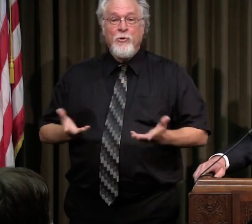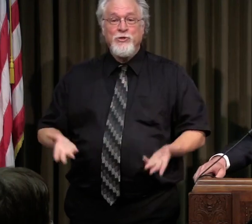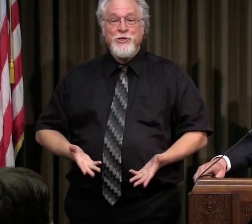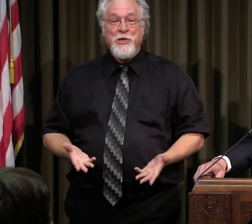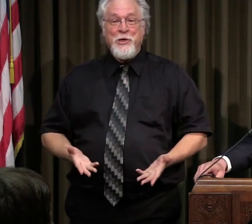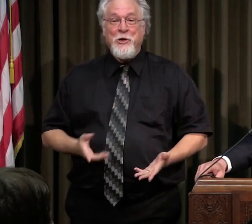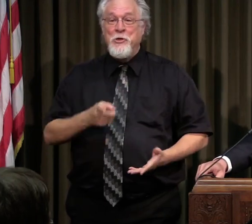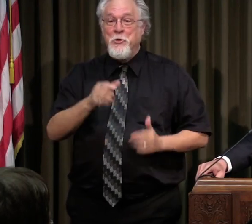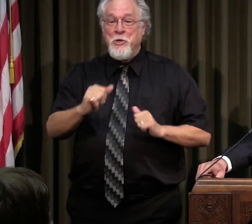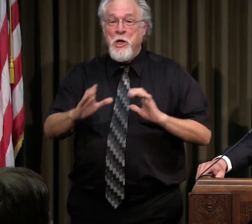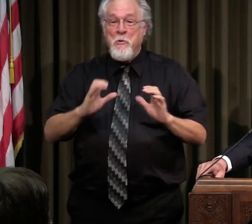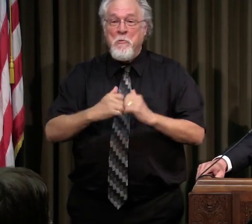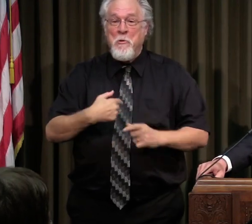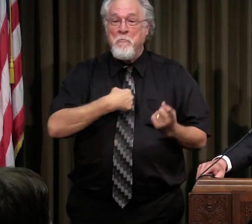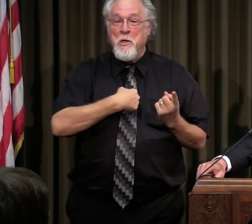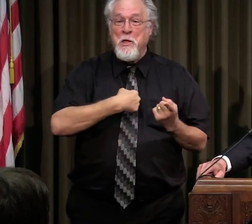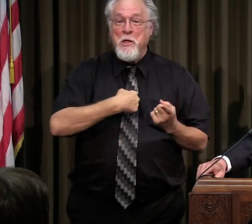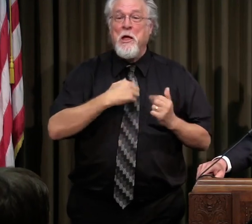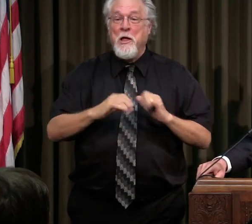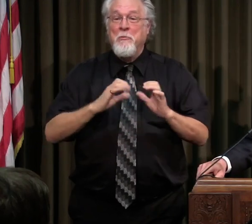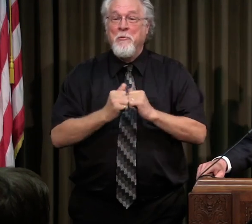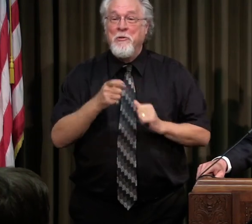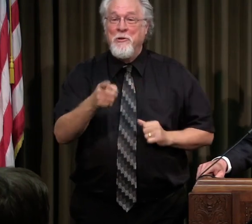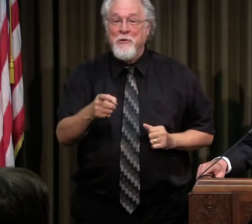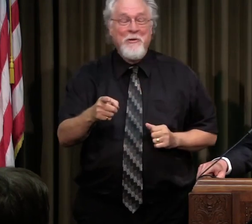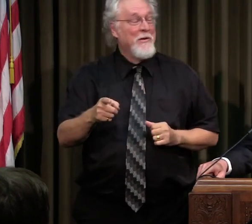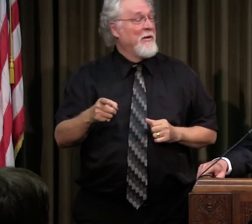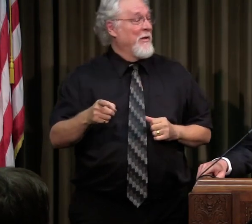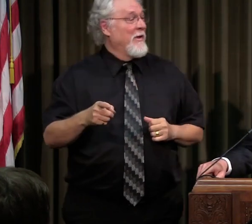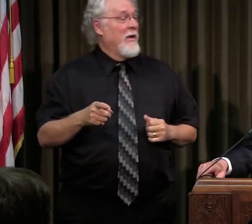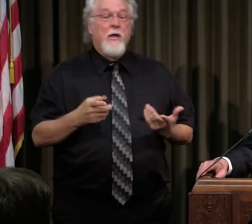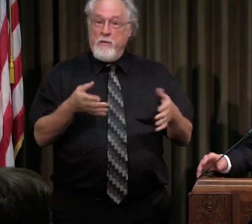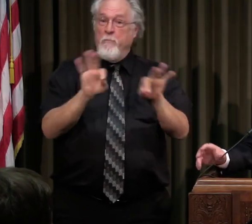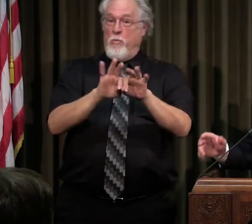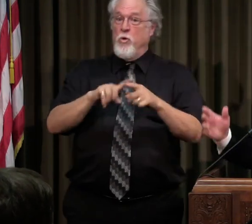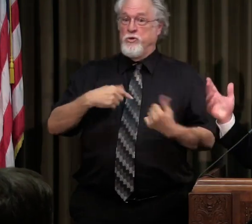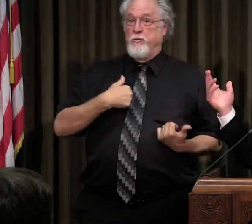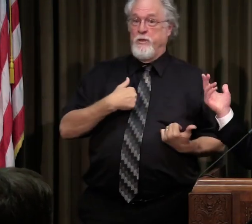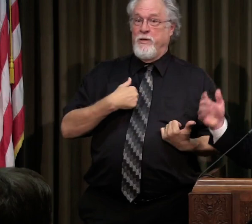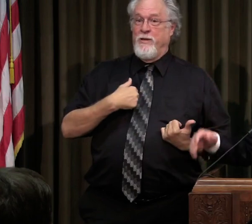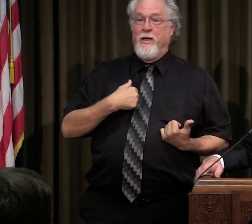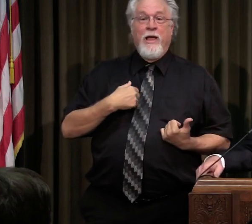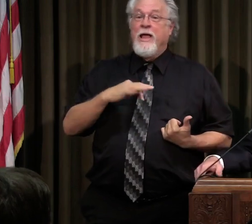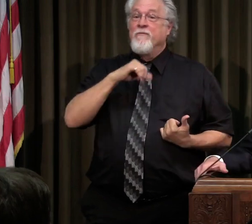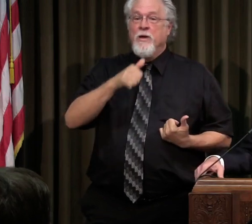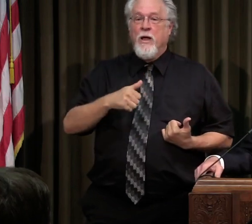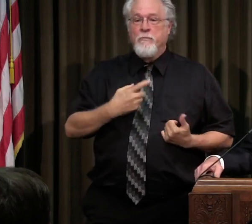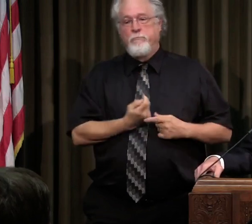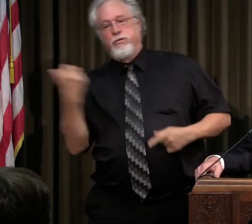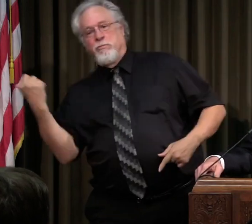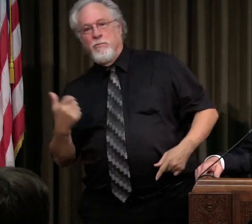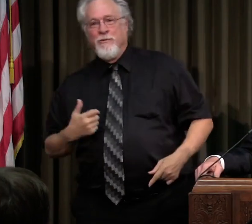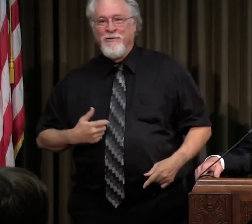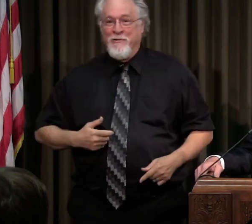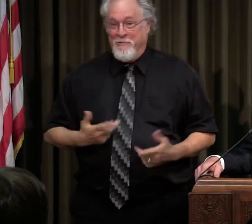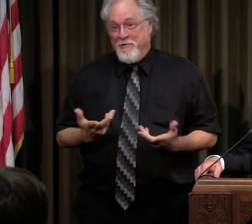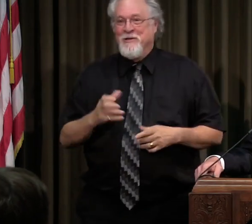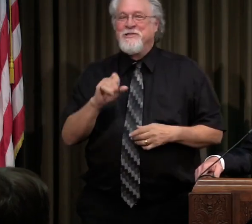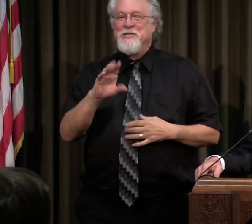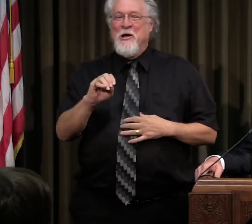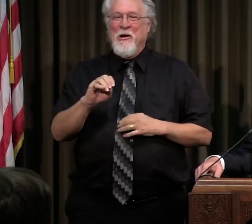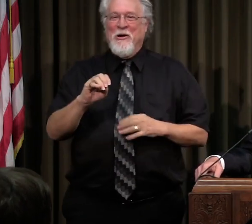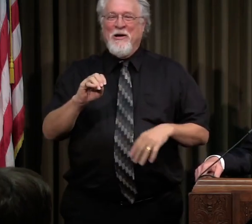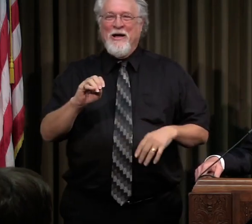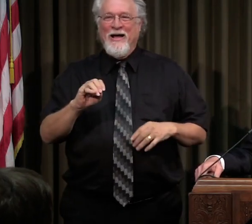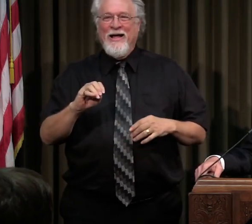so that you can communicate with me and I can communicate with you is important to me. Otherwise, he wouldn't be here today. So